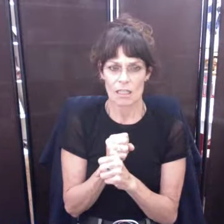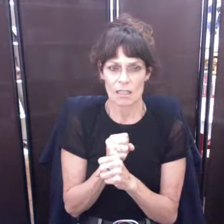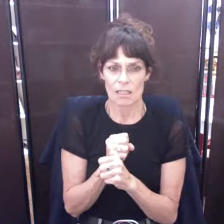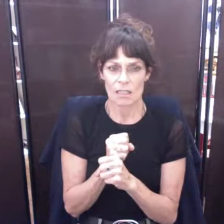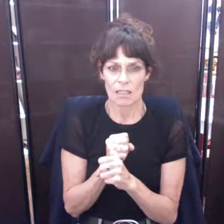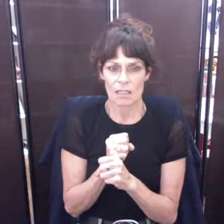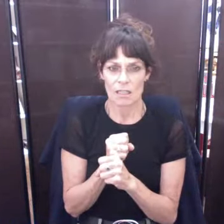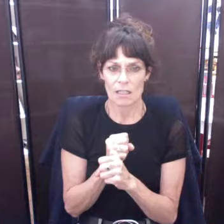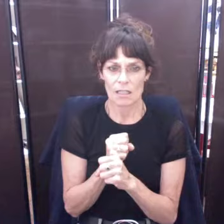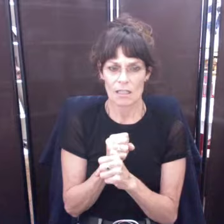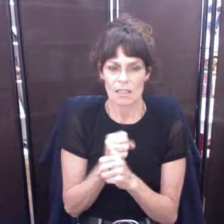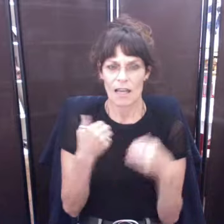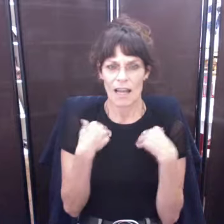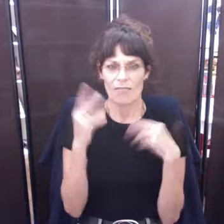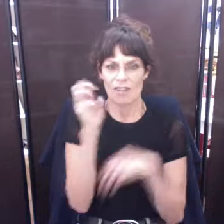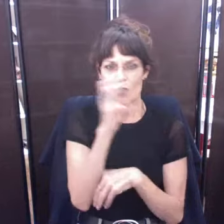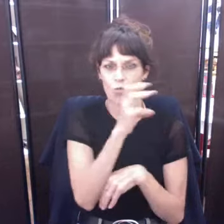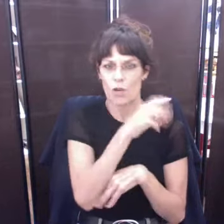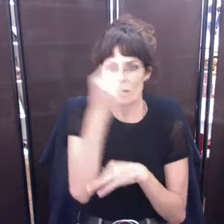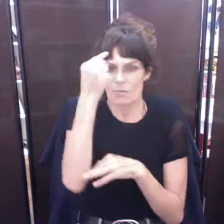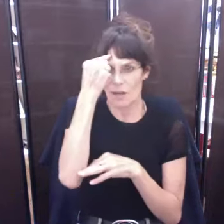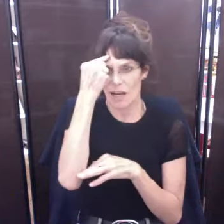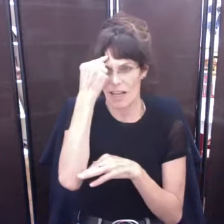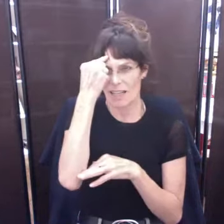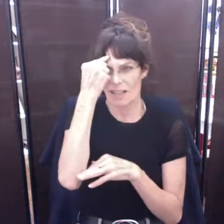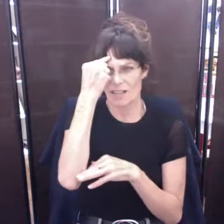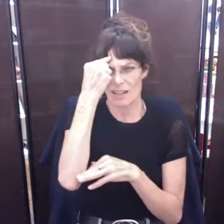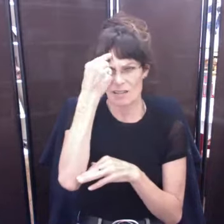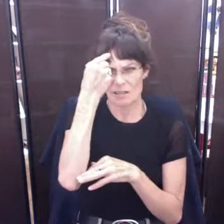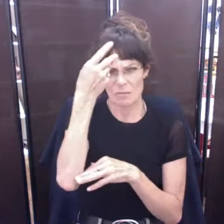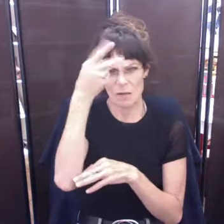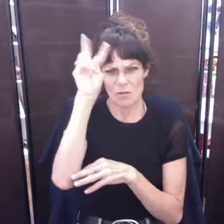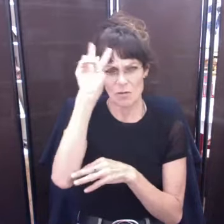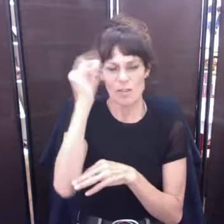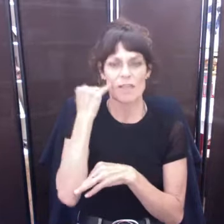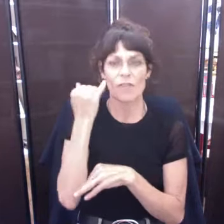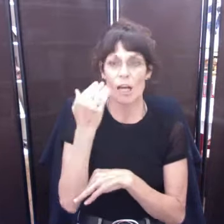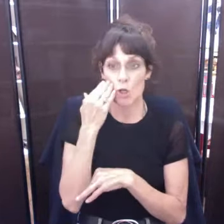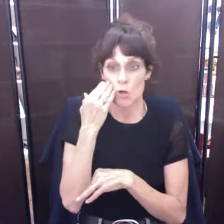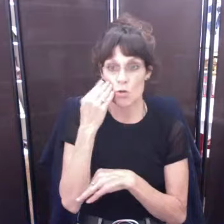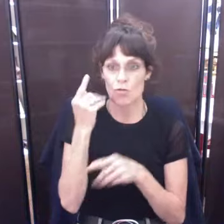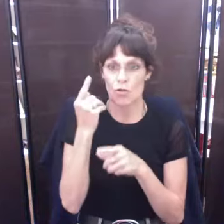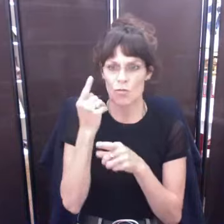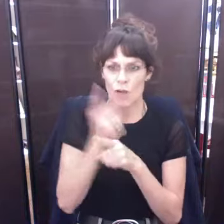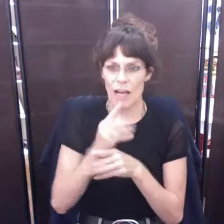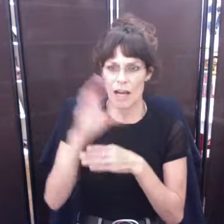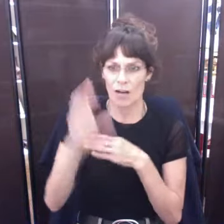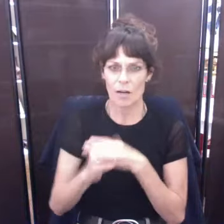I have this weird mind that gets mental twists that tells me, if only I knew the right outcome, if only I had the right car, all